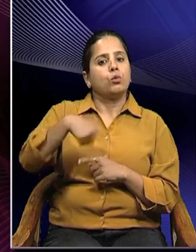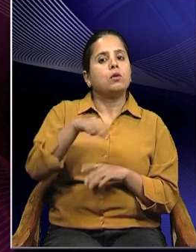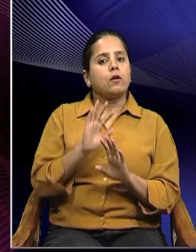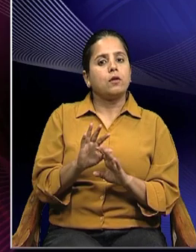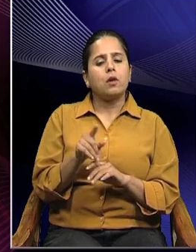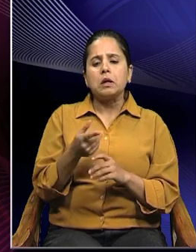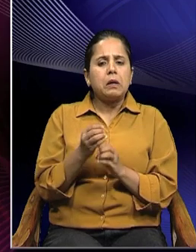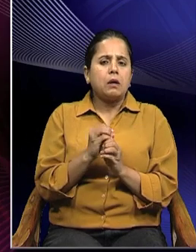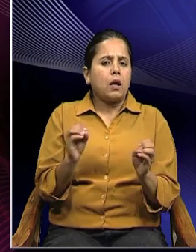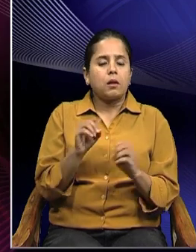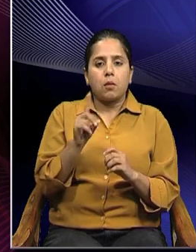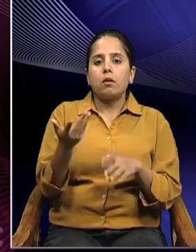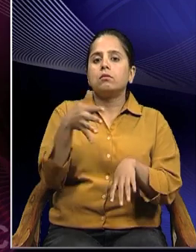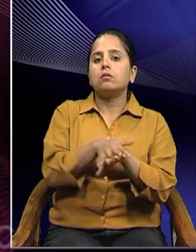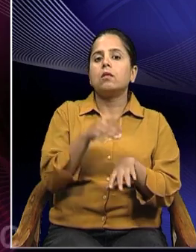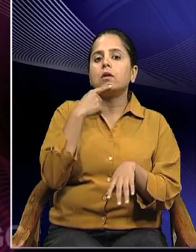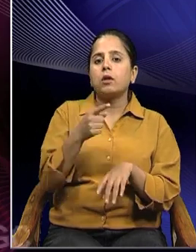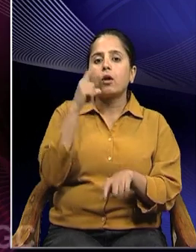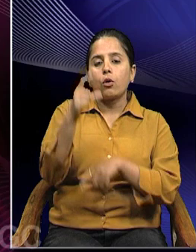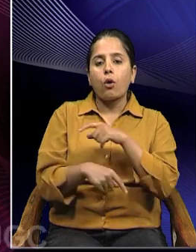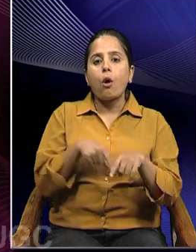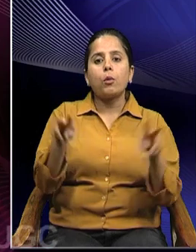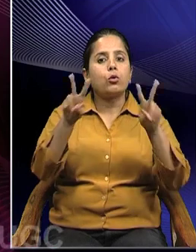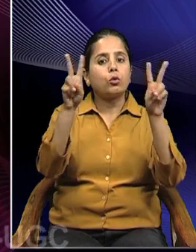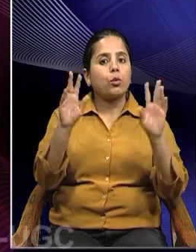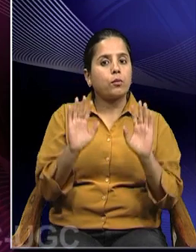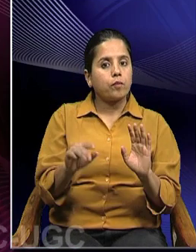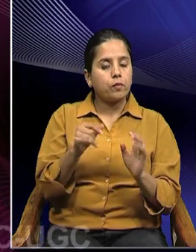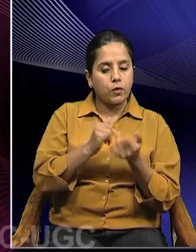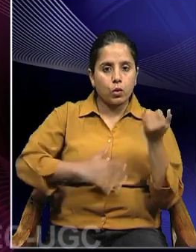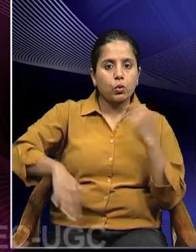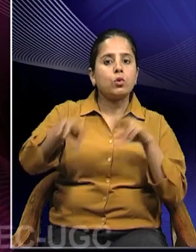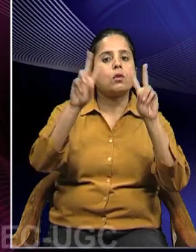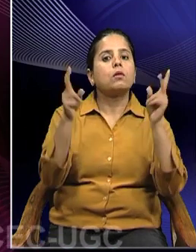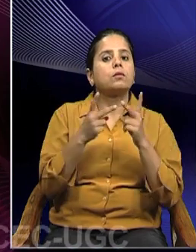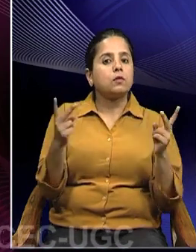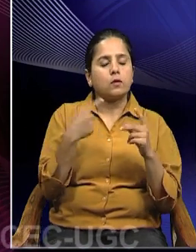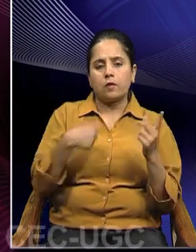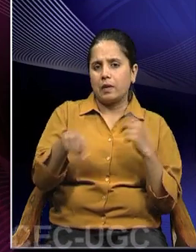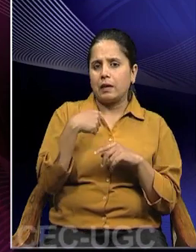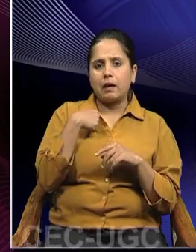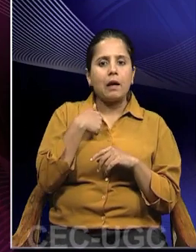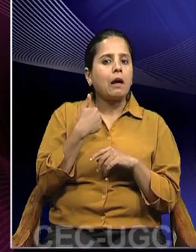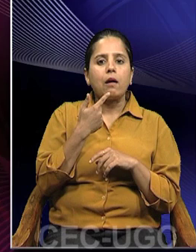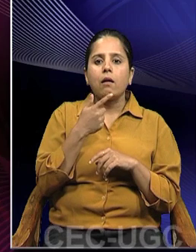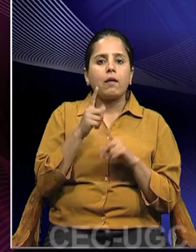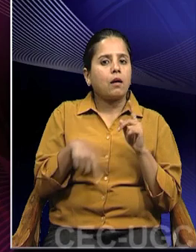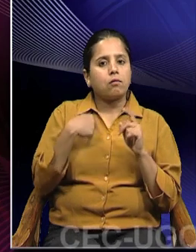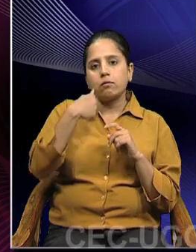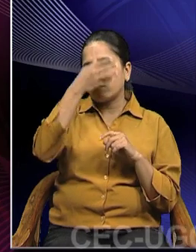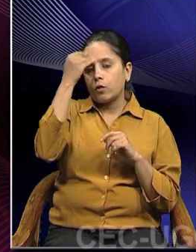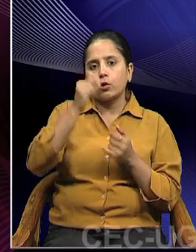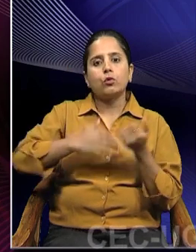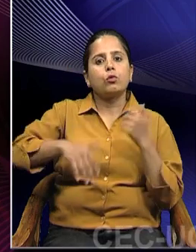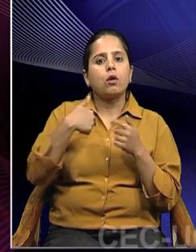It is nothing but the integration of corporate context with that of social context. So, we cannot forget a society in which we